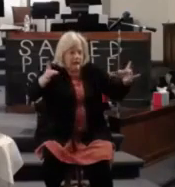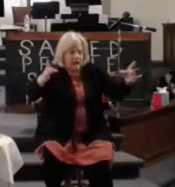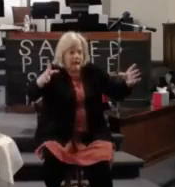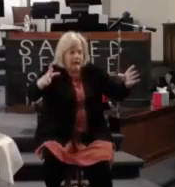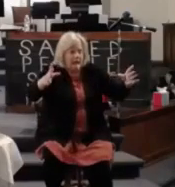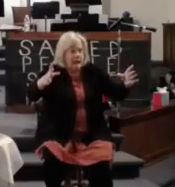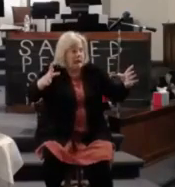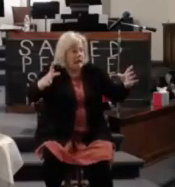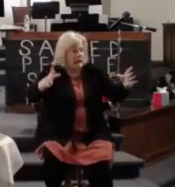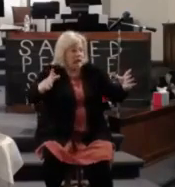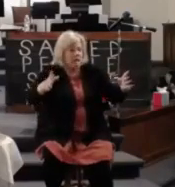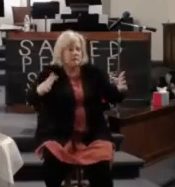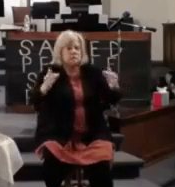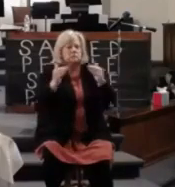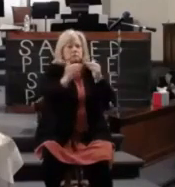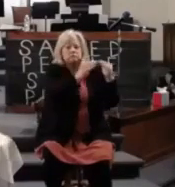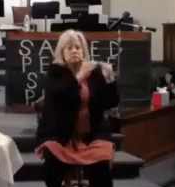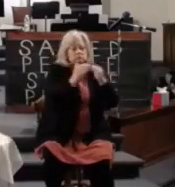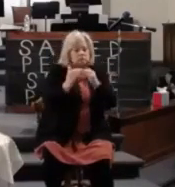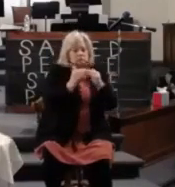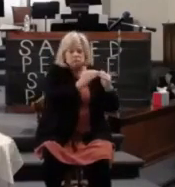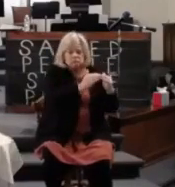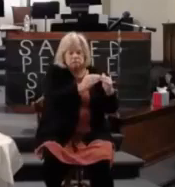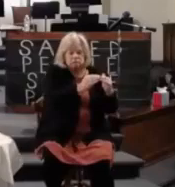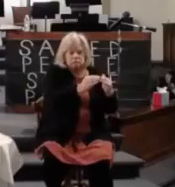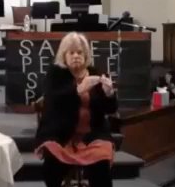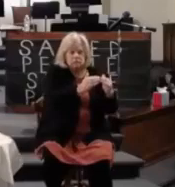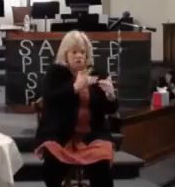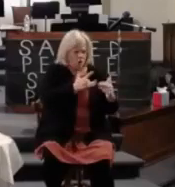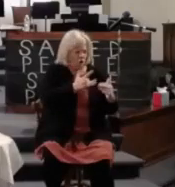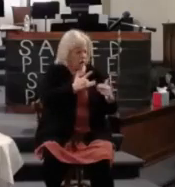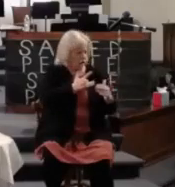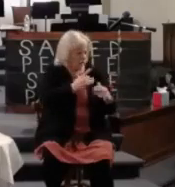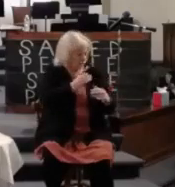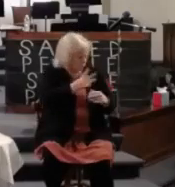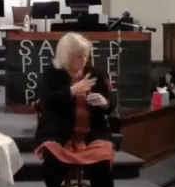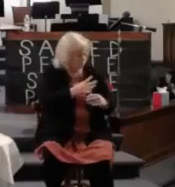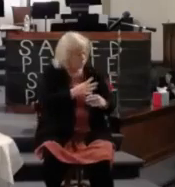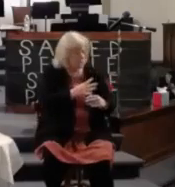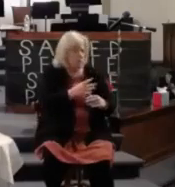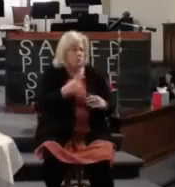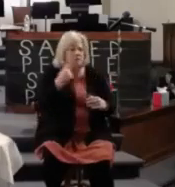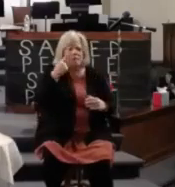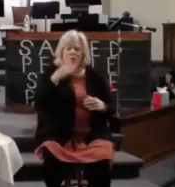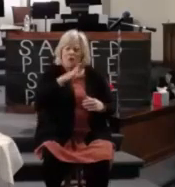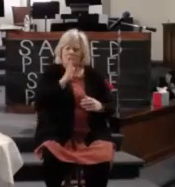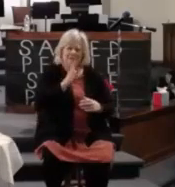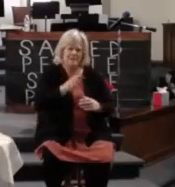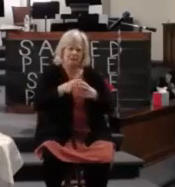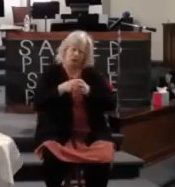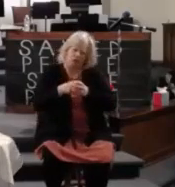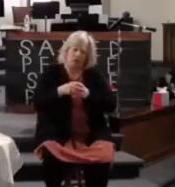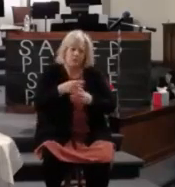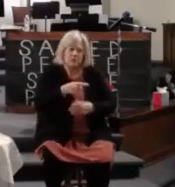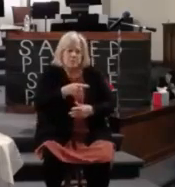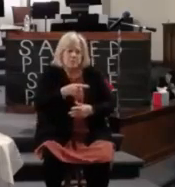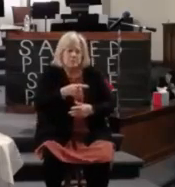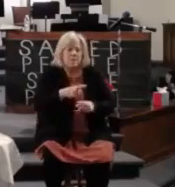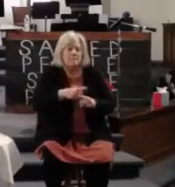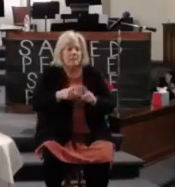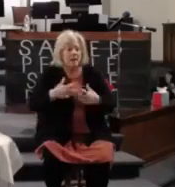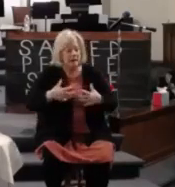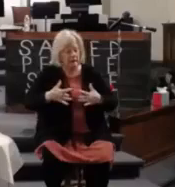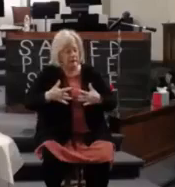gave about loving one another. We may never think of taking someone's life, but hate